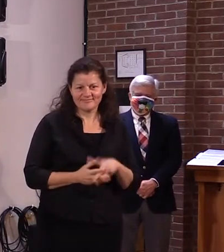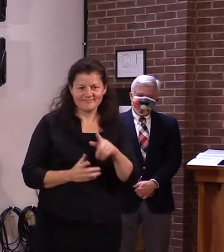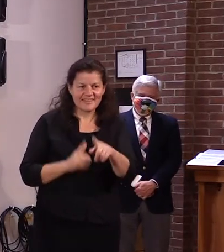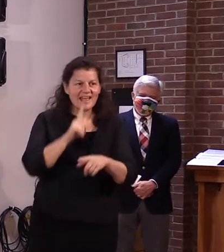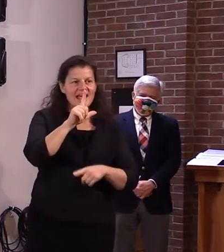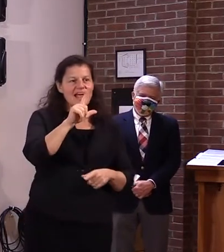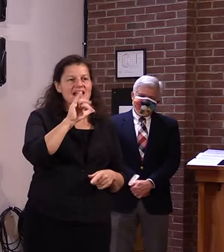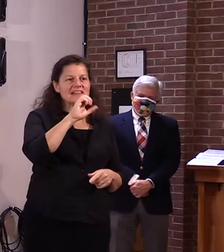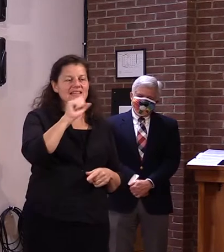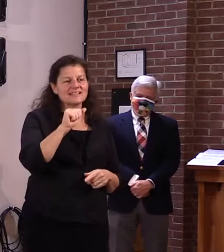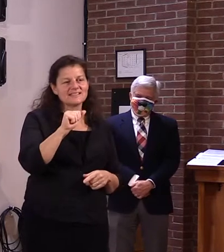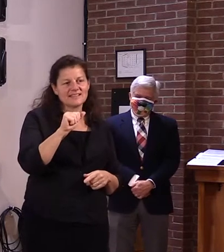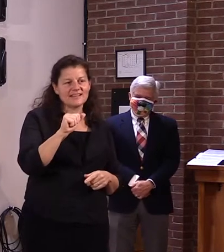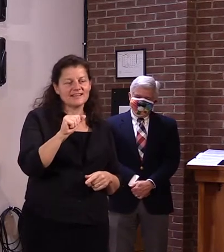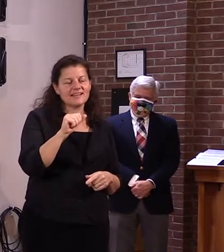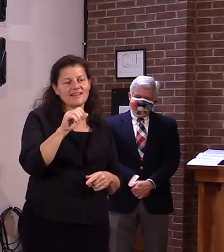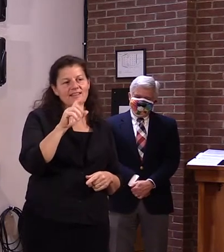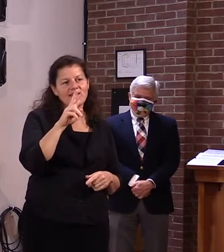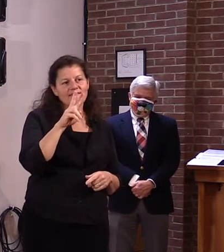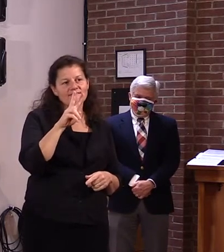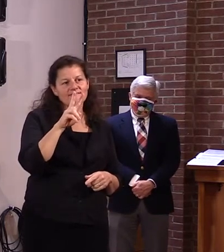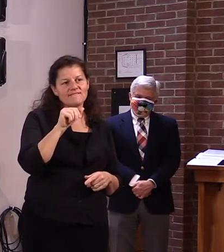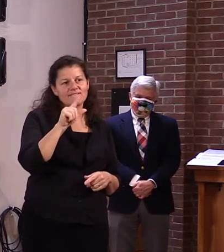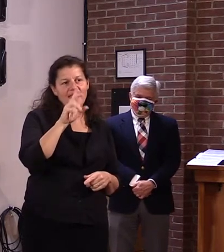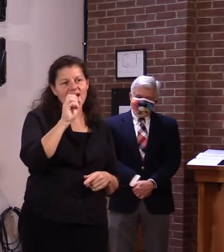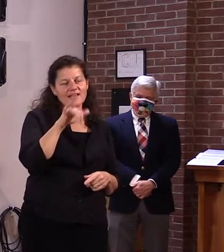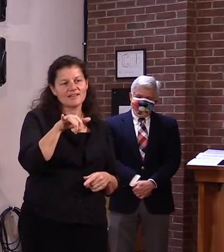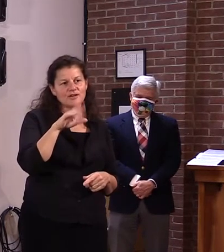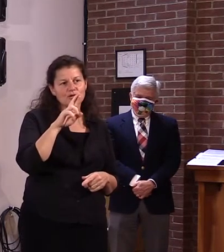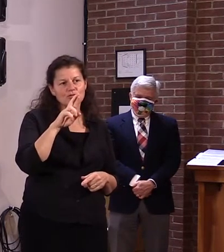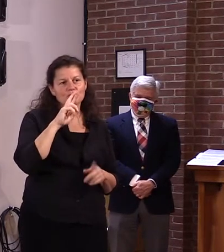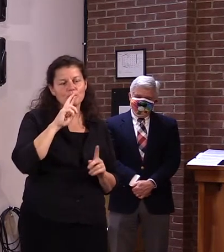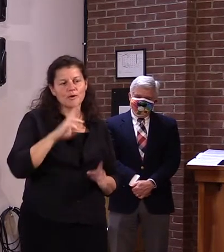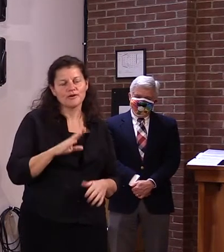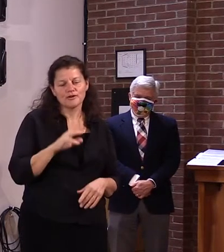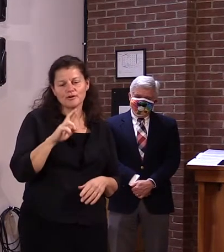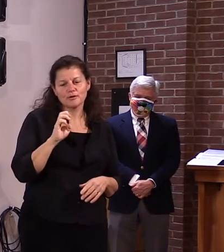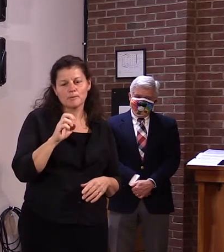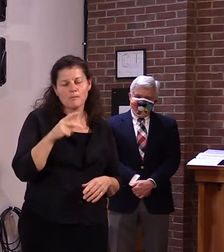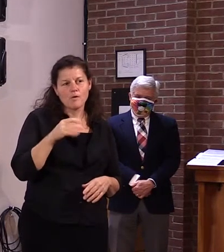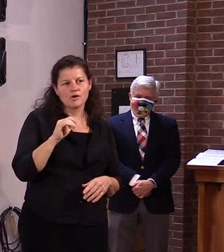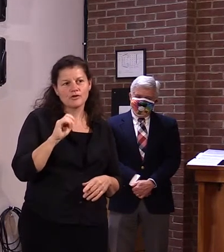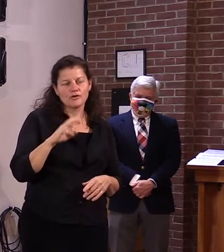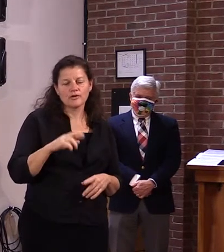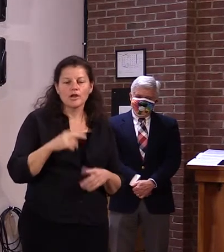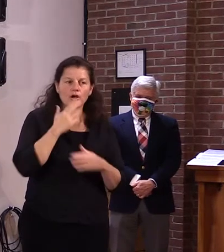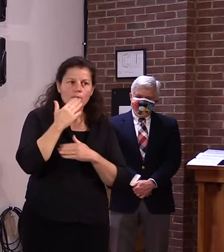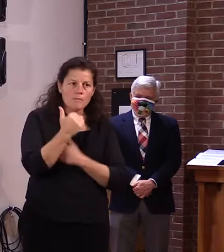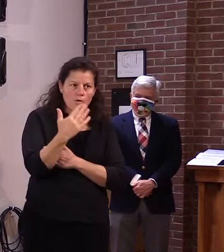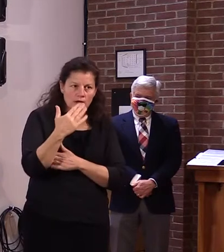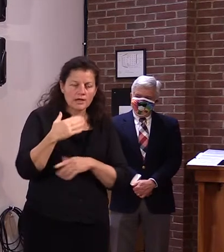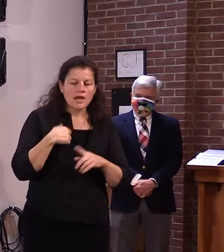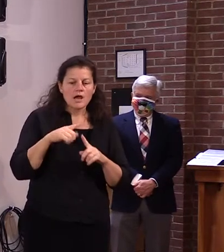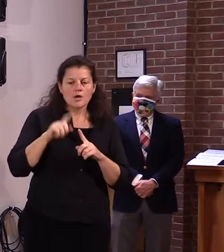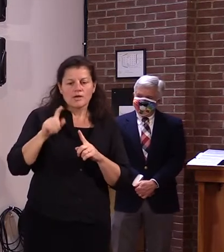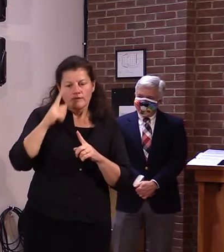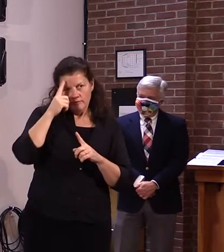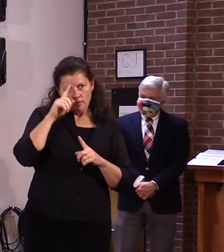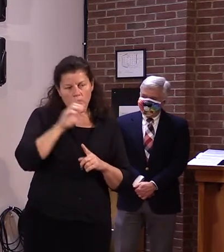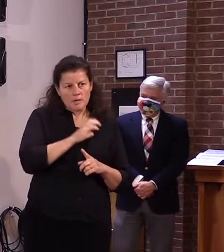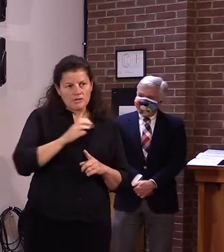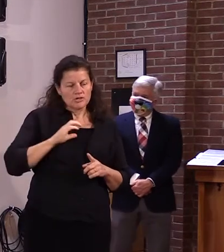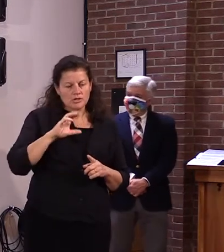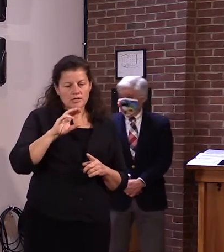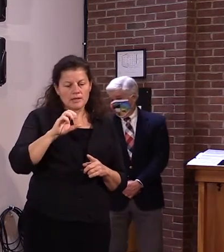Lisa, the Valley Reporter. Good morning. I believe this question is for Commissioner Smith. Some of the